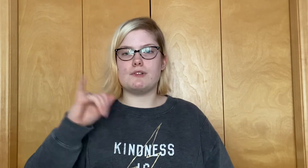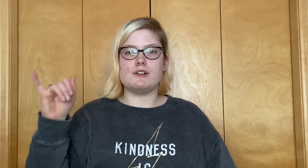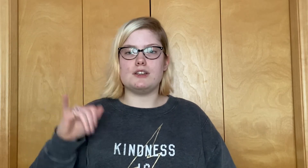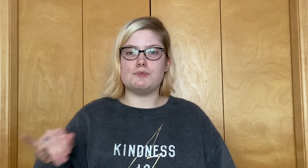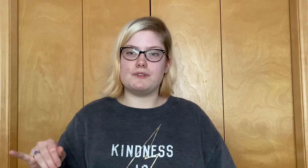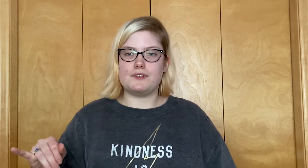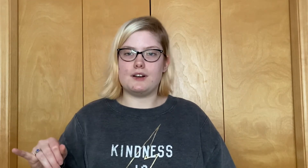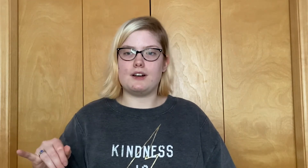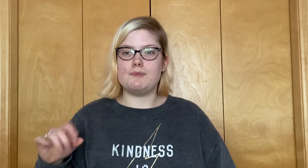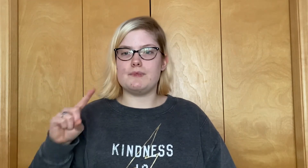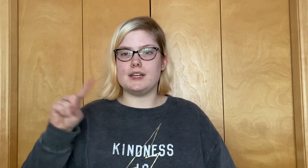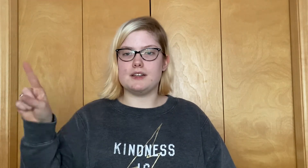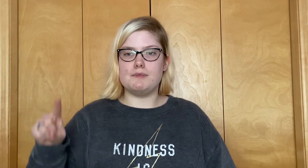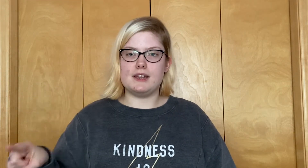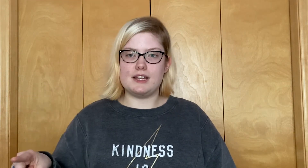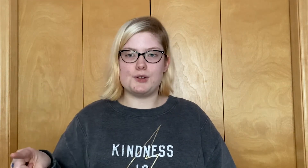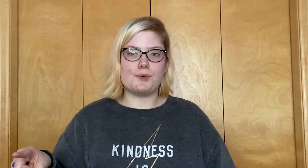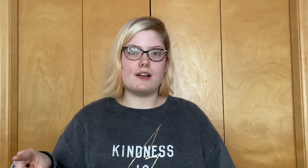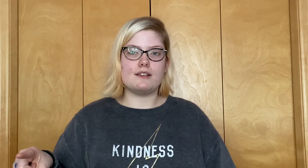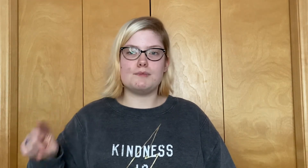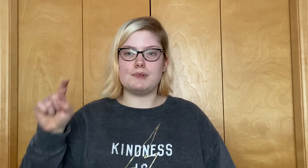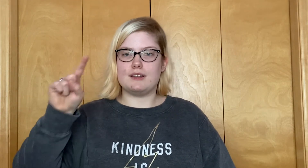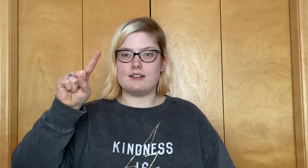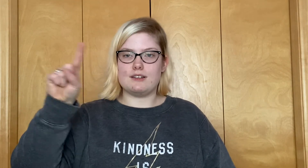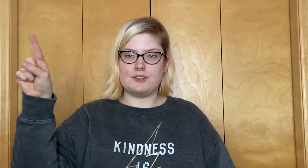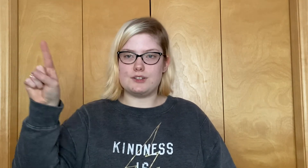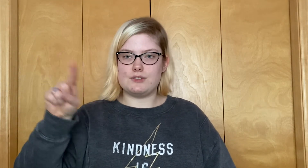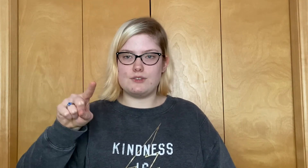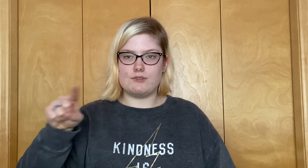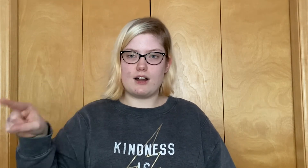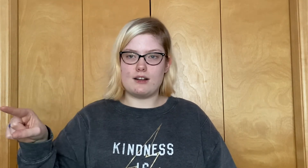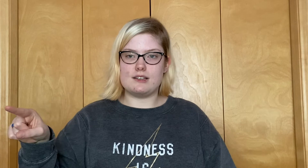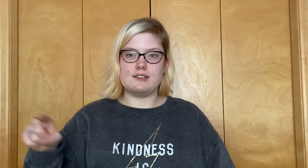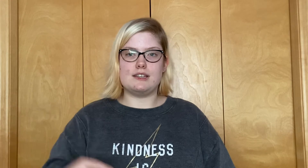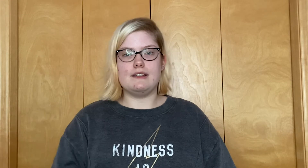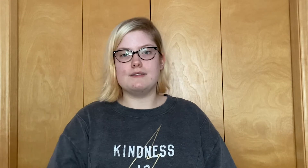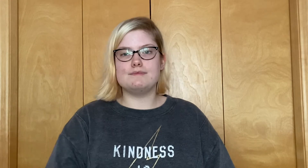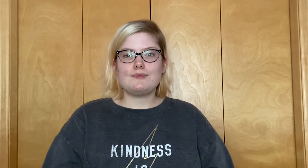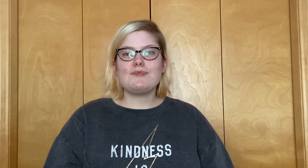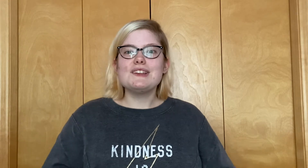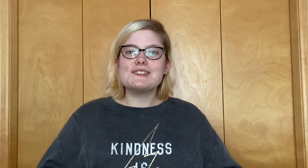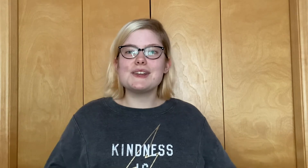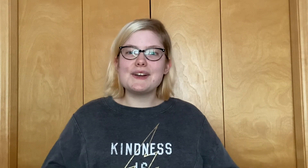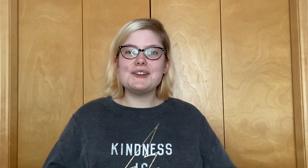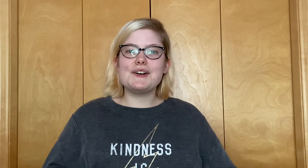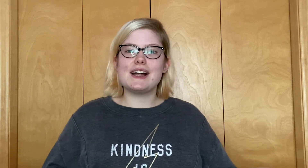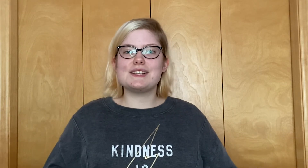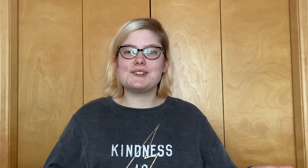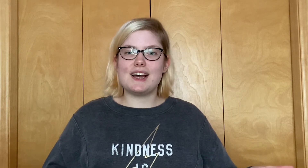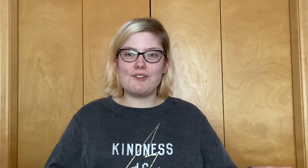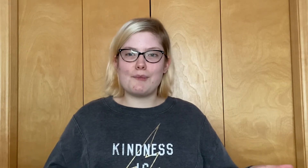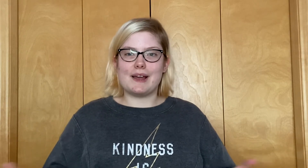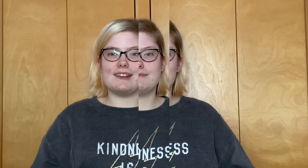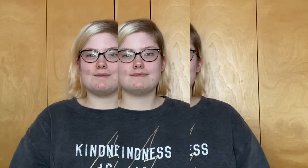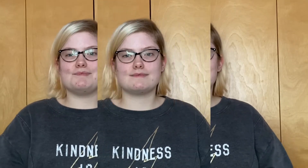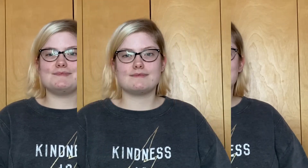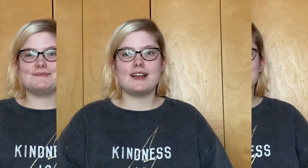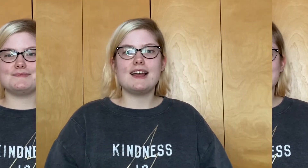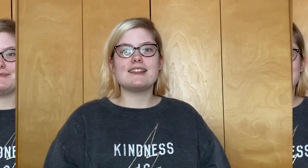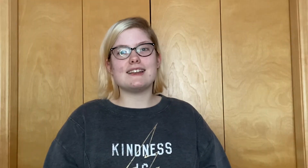you prefer. It can be either one, but you just draw a Z. So now you know how to do the alphabet. The next